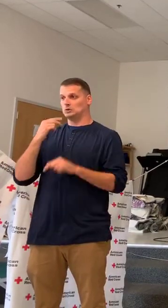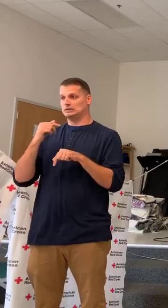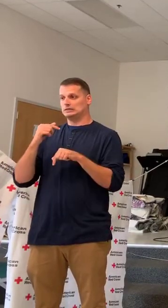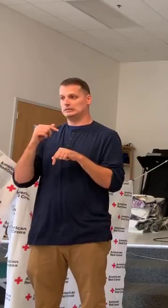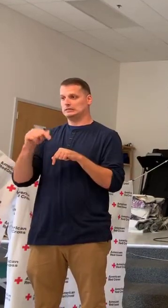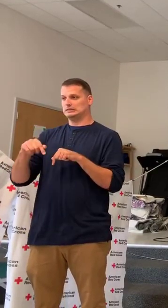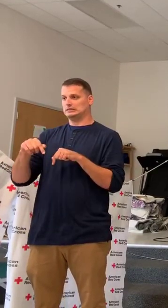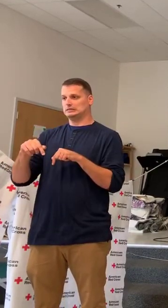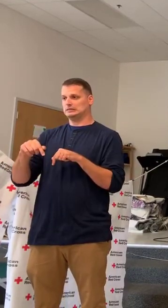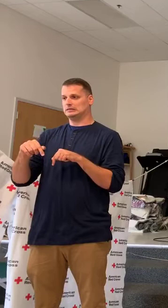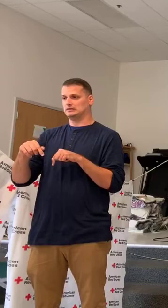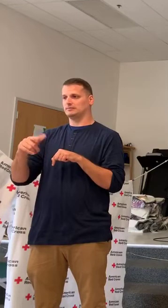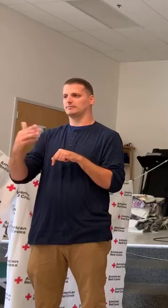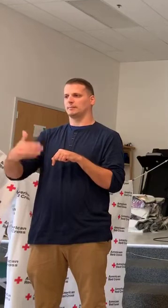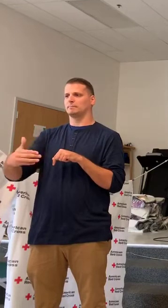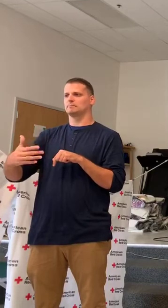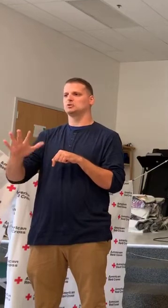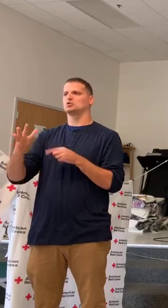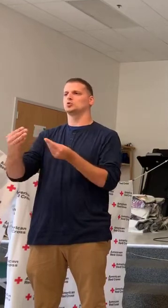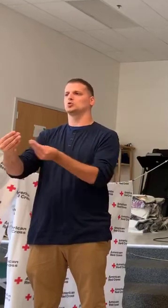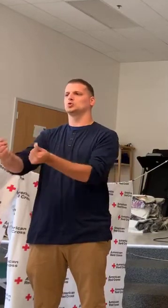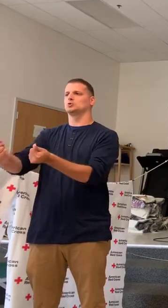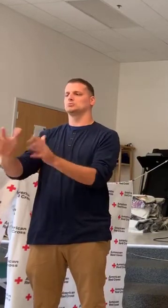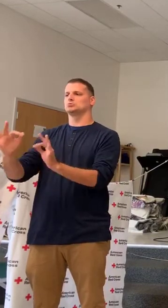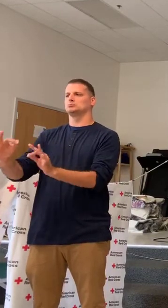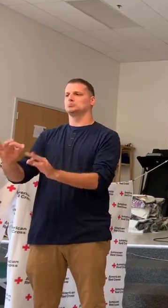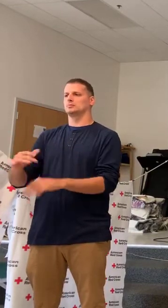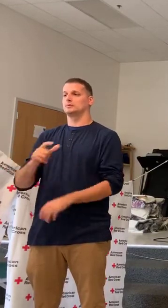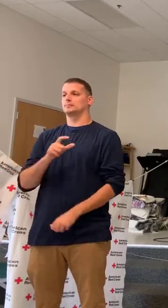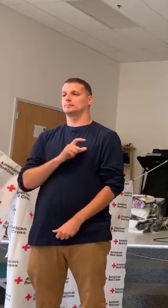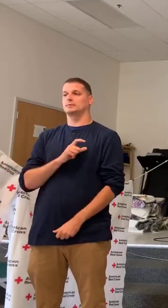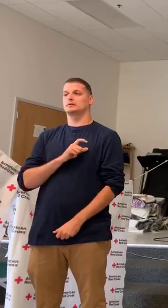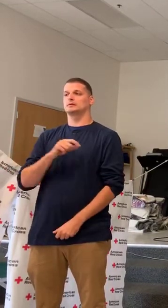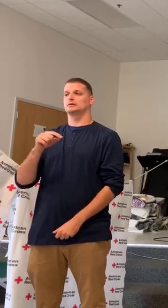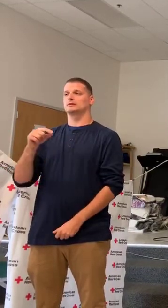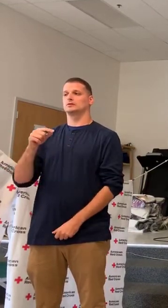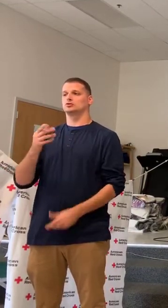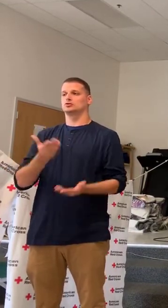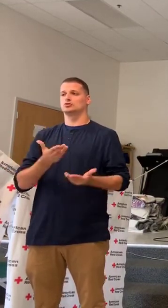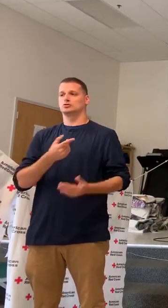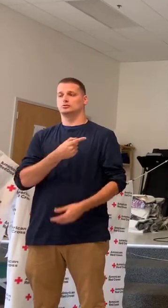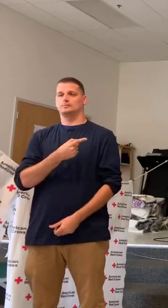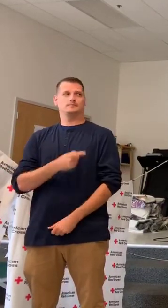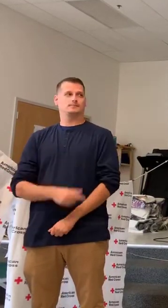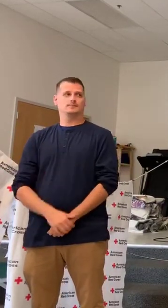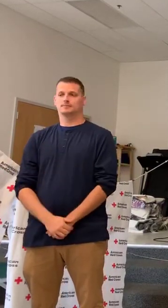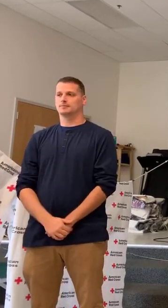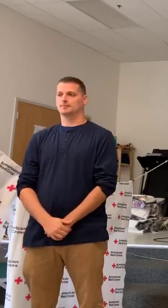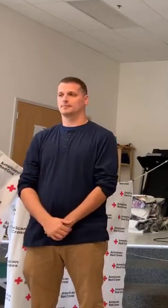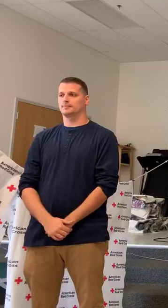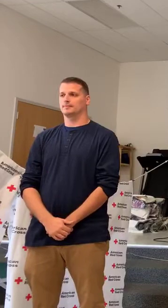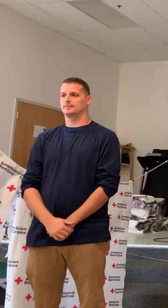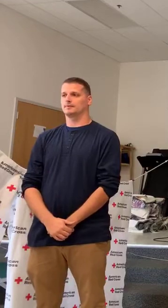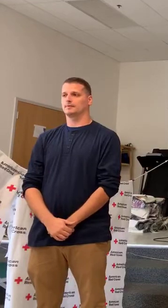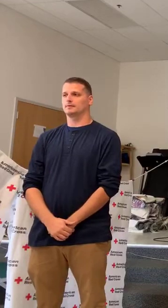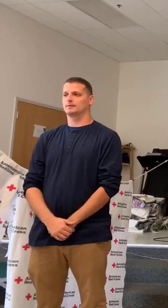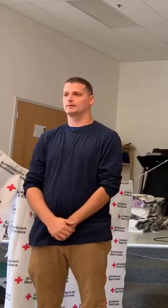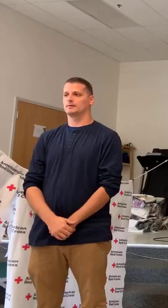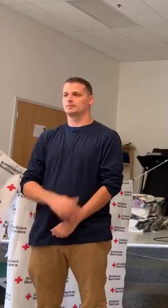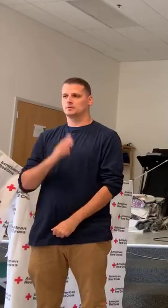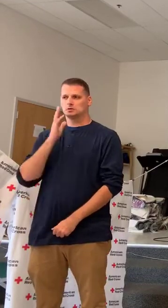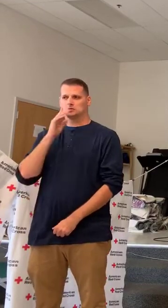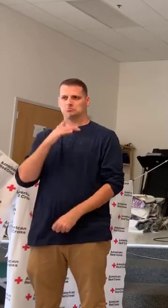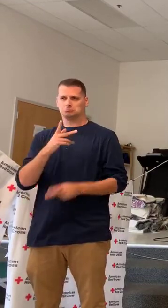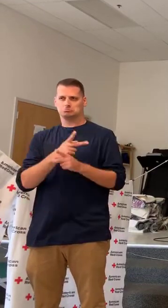slow faucet. And my trooper's gonna be here for quite a while until we figure out that this is working and making sure